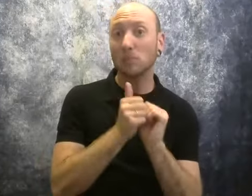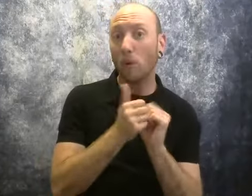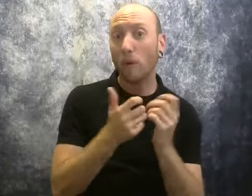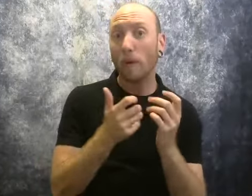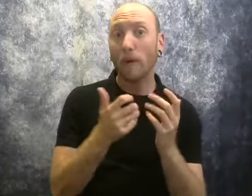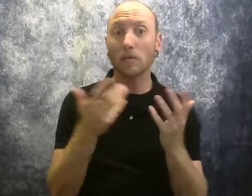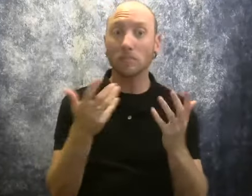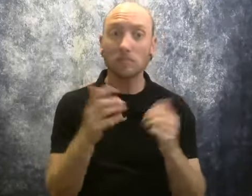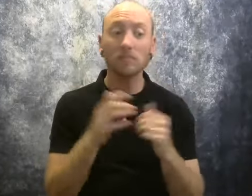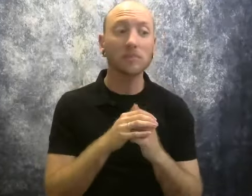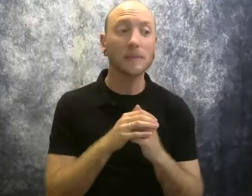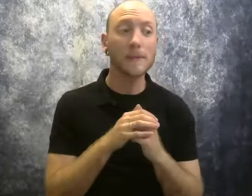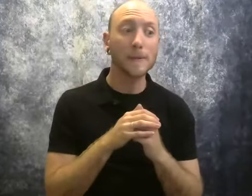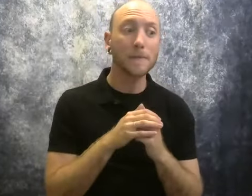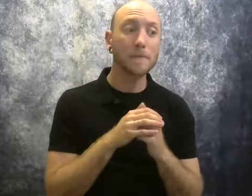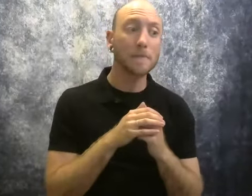in sport in South Otago.